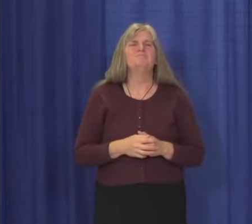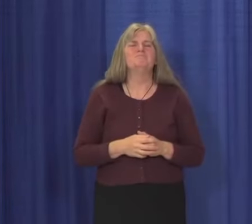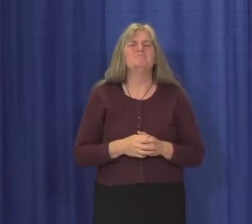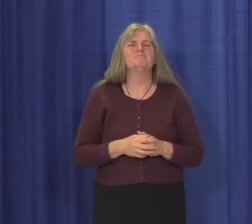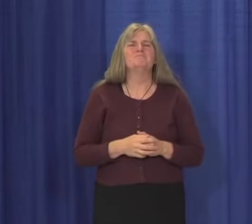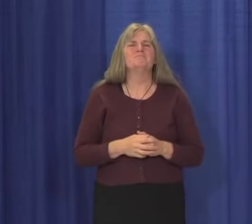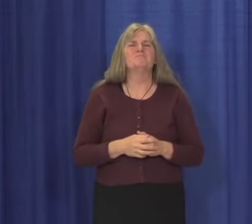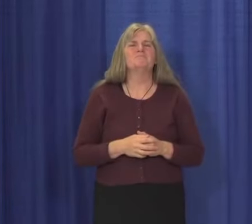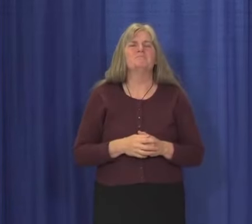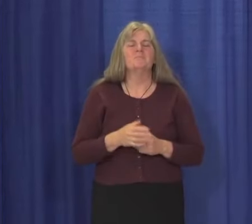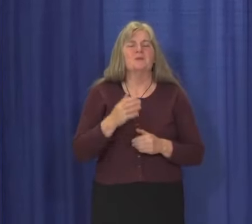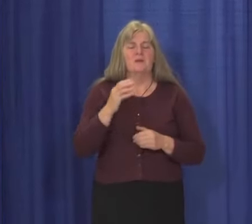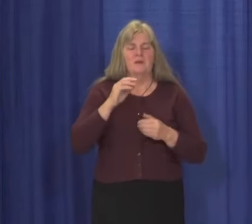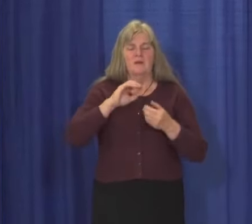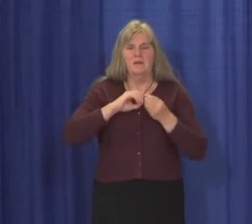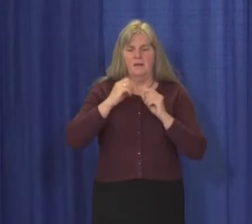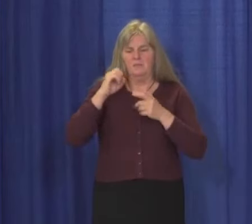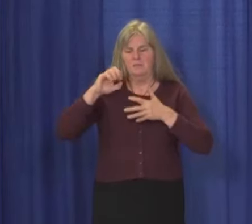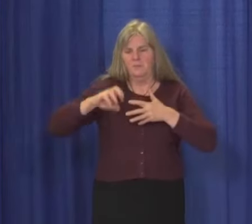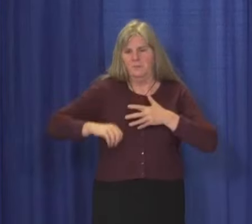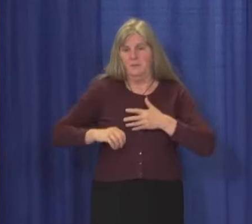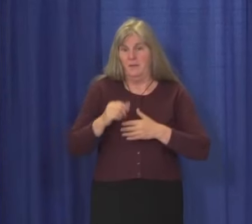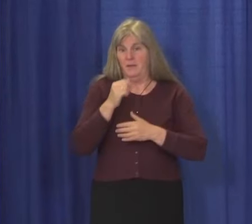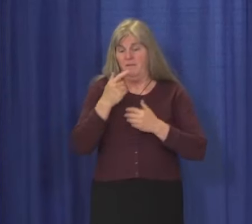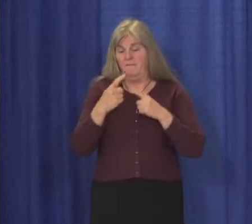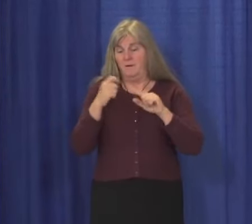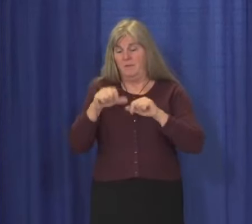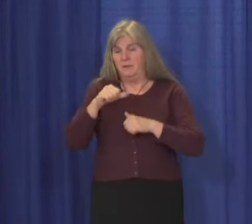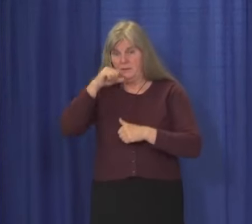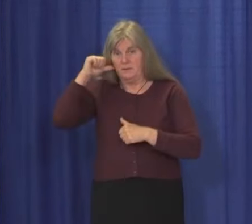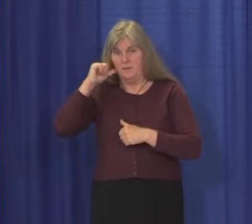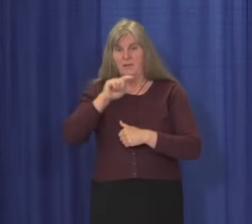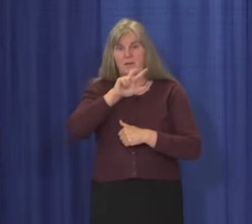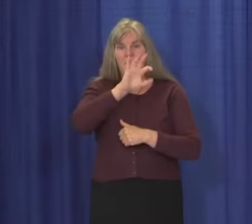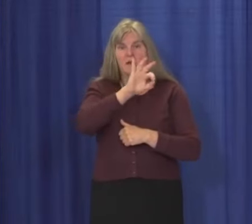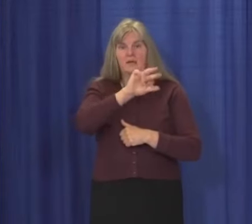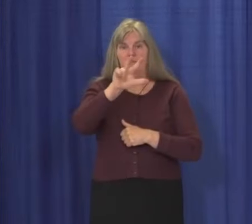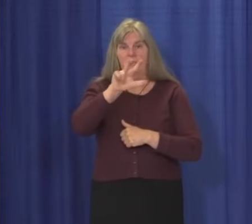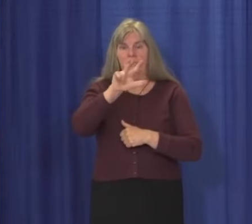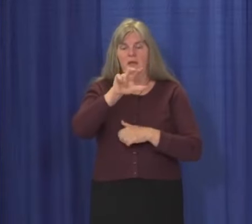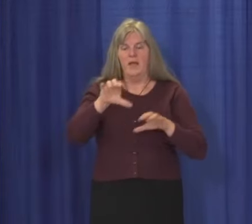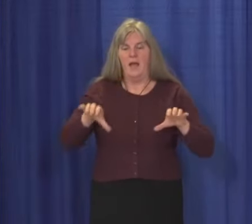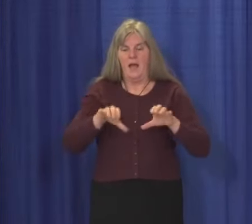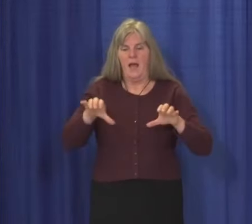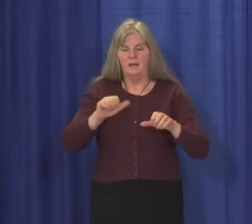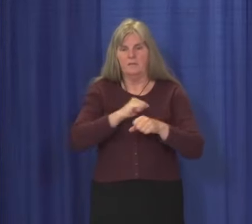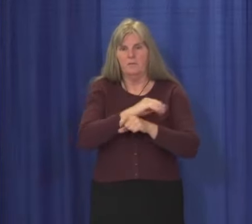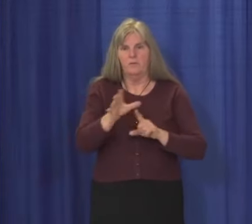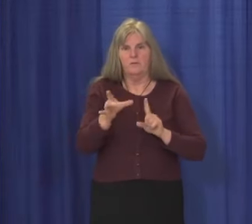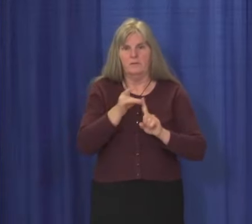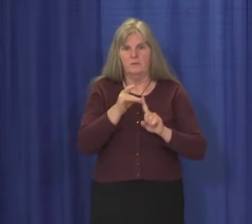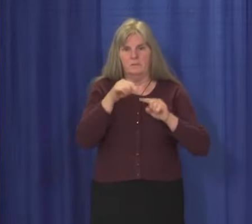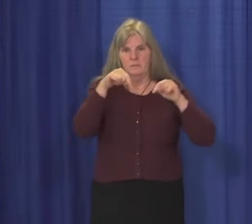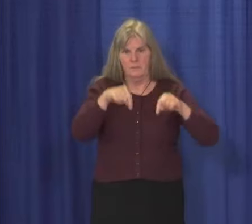Now, for the status of cases. As of yesterday, there were 93 active cases of COVID-19 in the